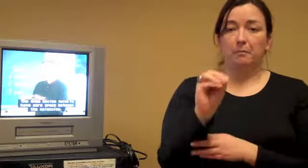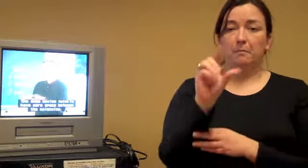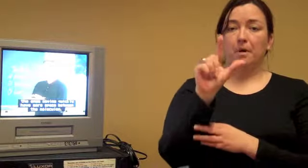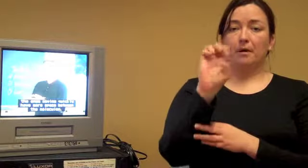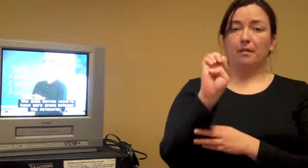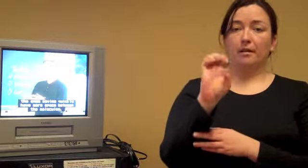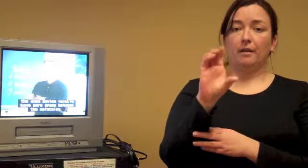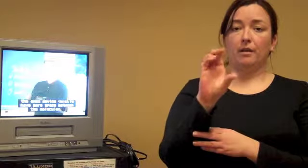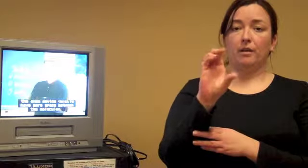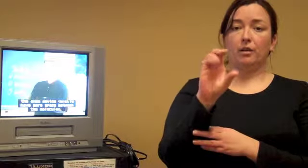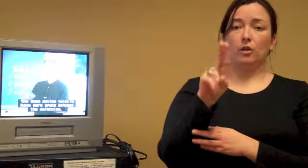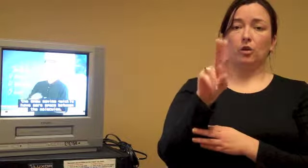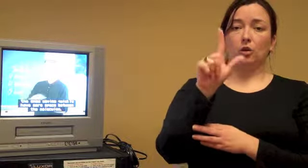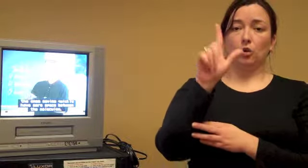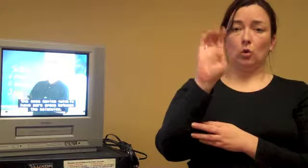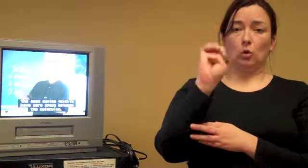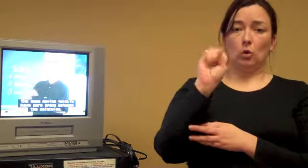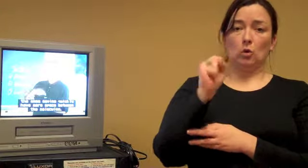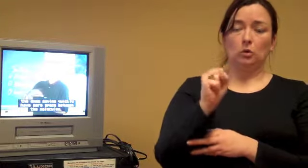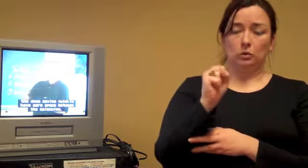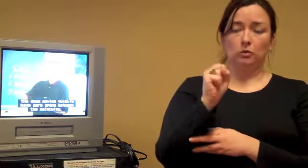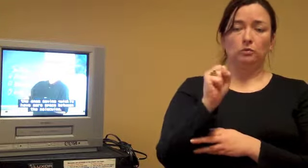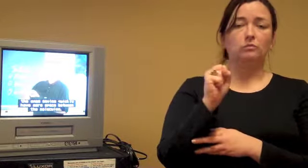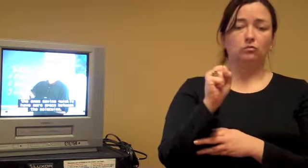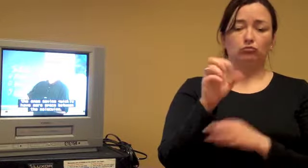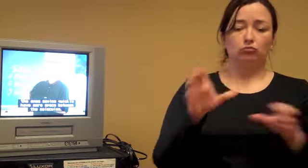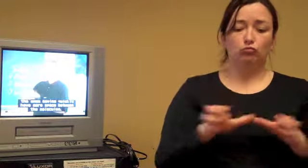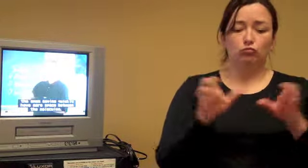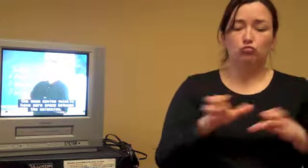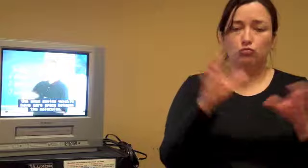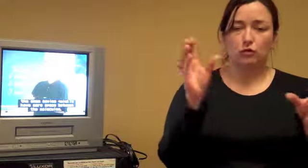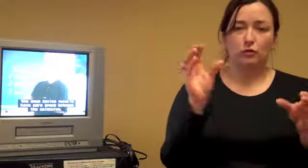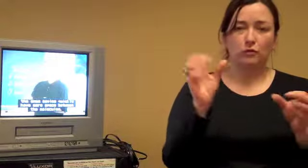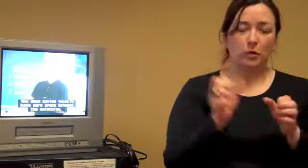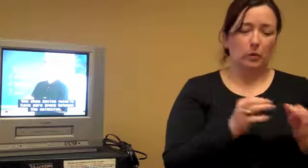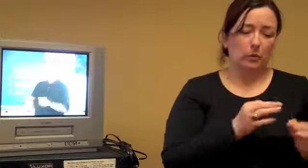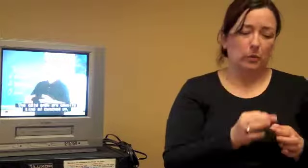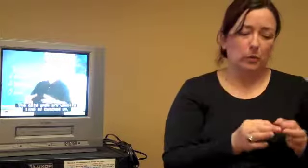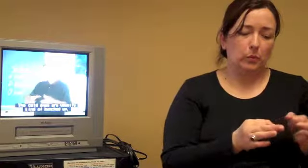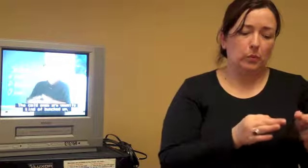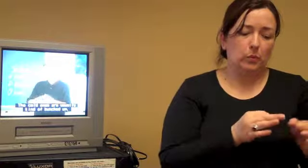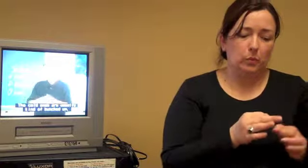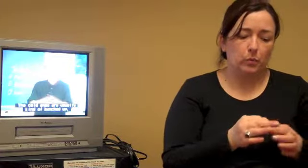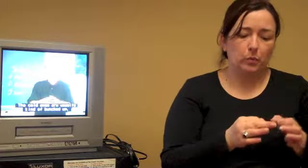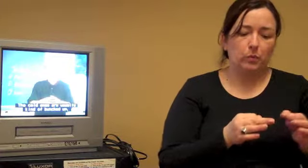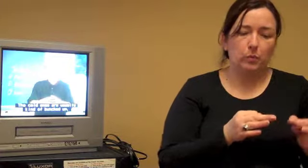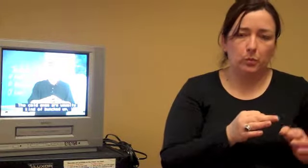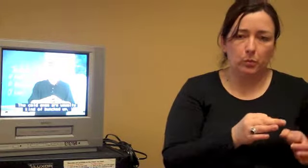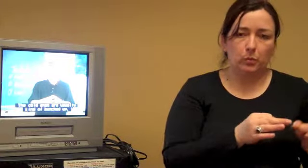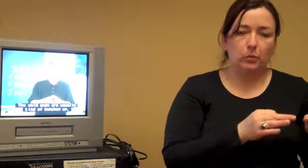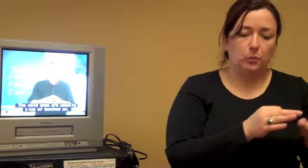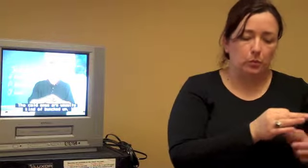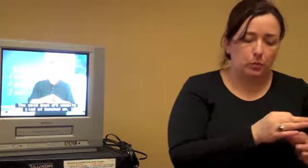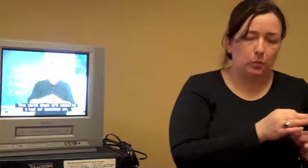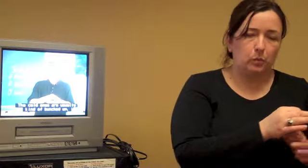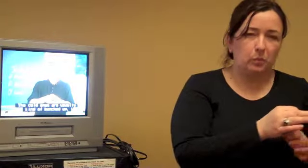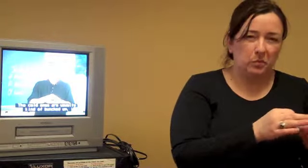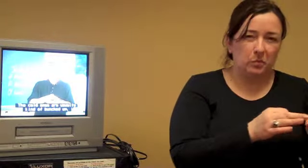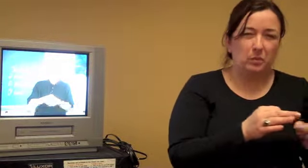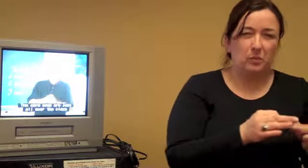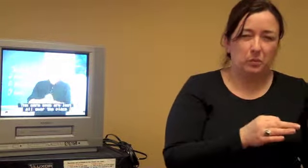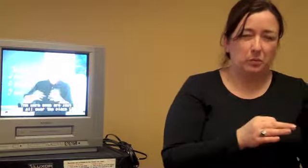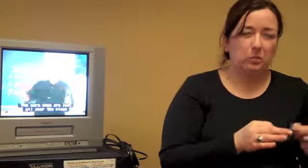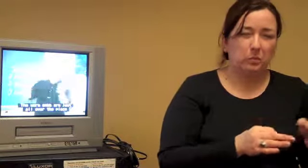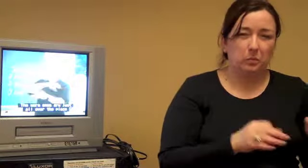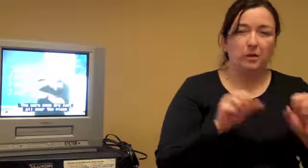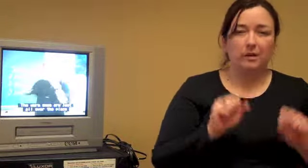ones moving quickly have more space between the molecules. The cold ones are usually kind of bunched up.